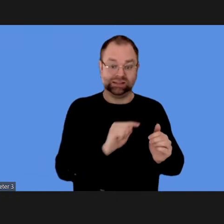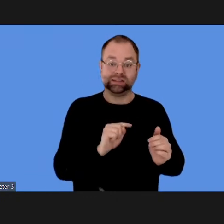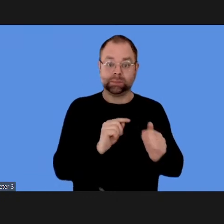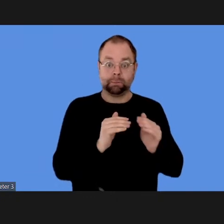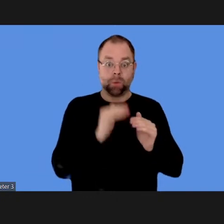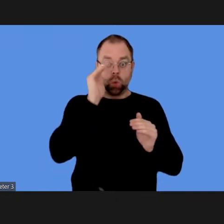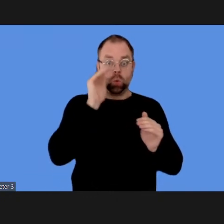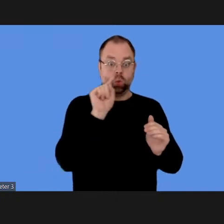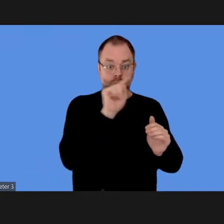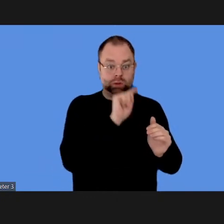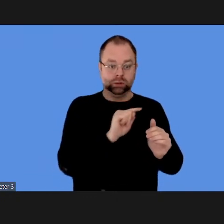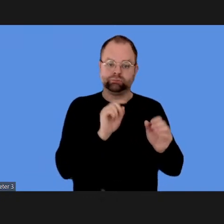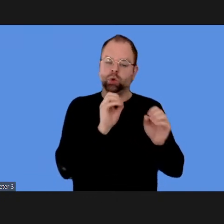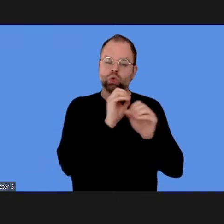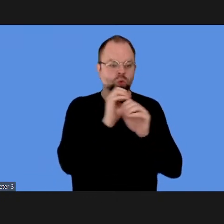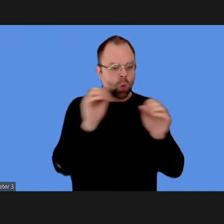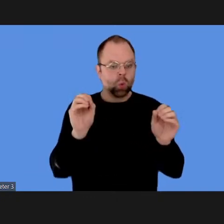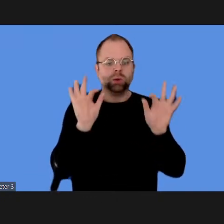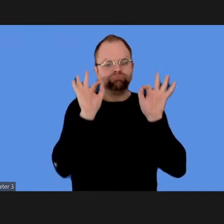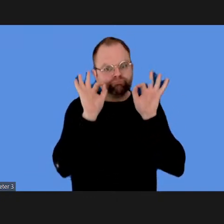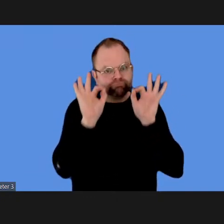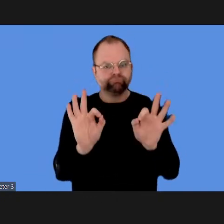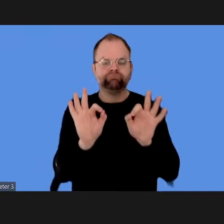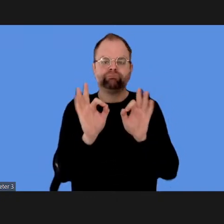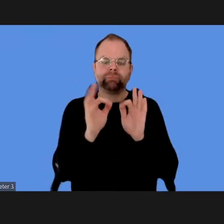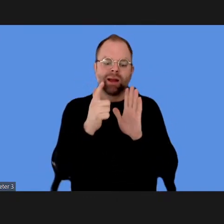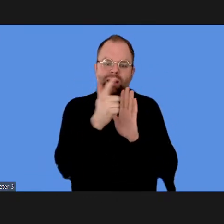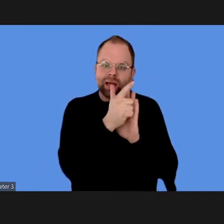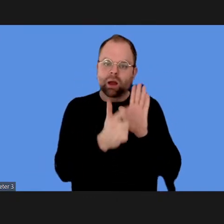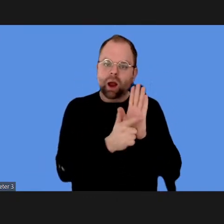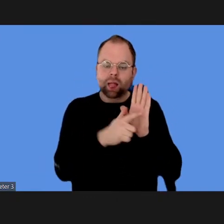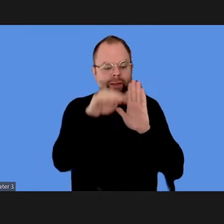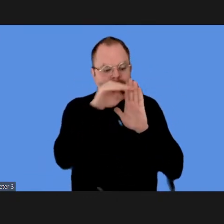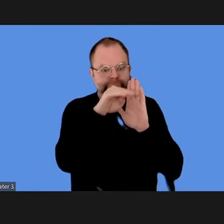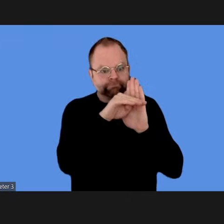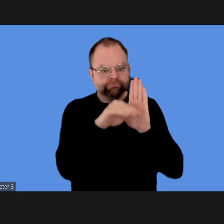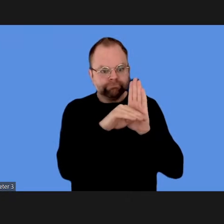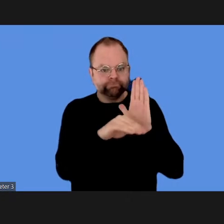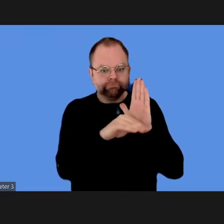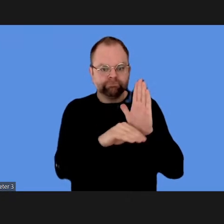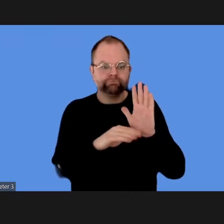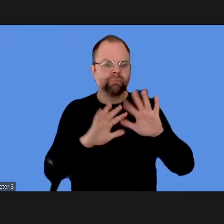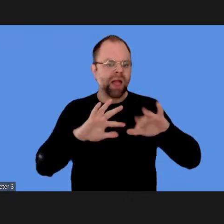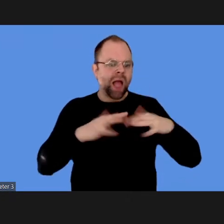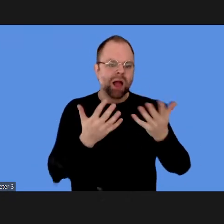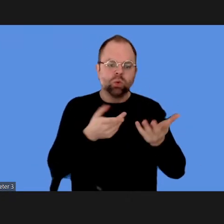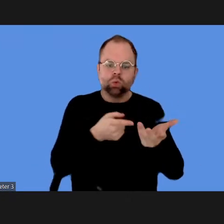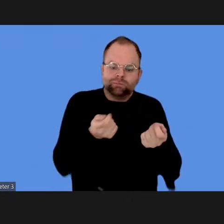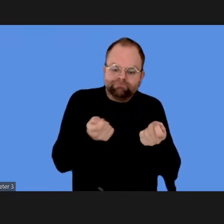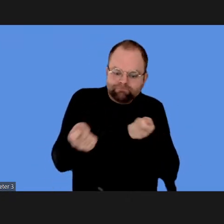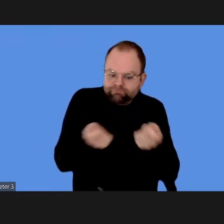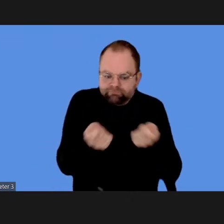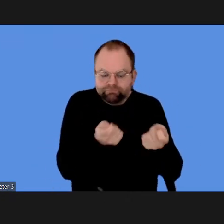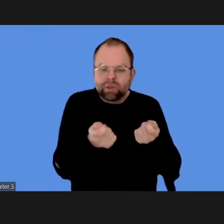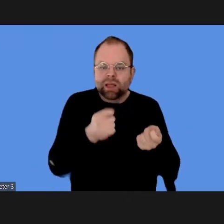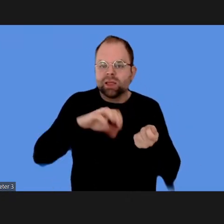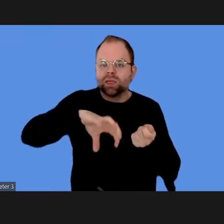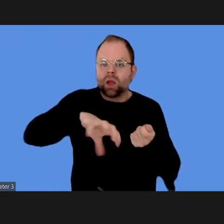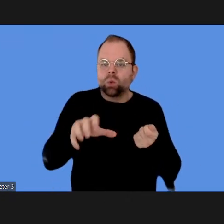quality assurance, frameworks. And this is quite really, shocking. Speaking about